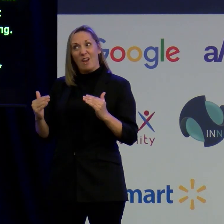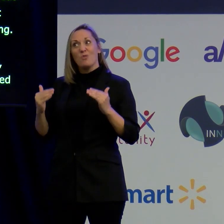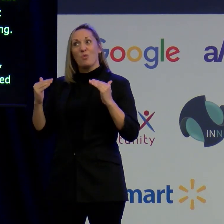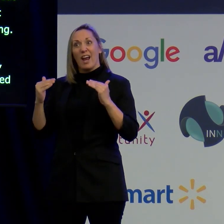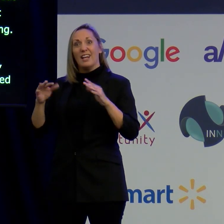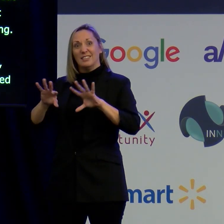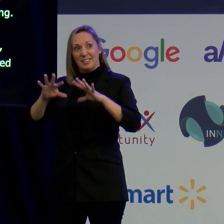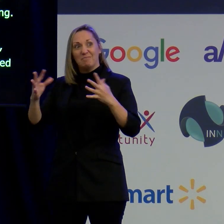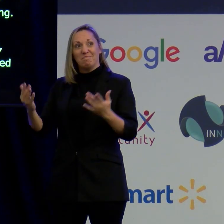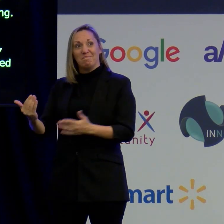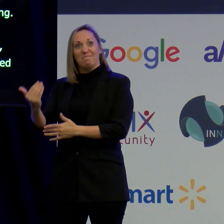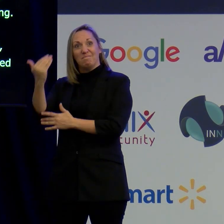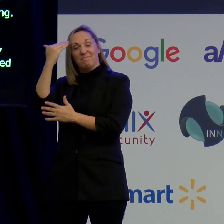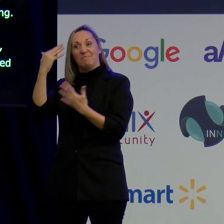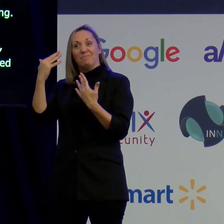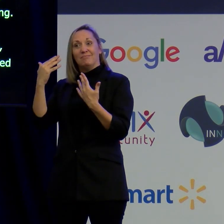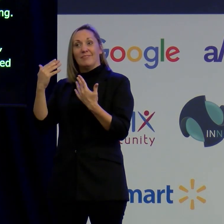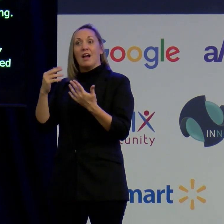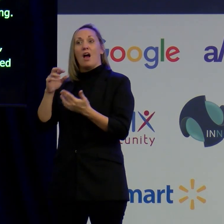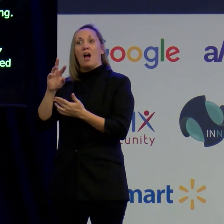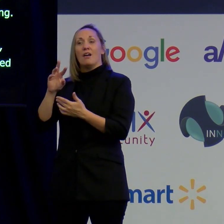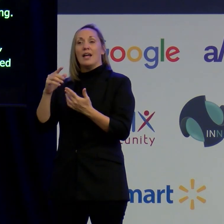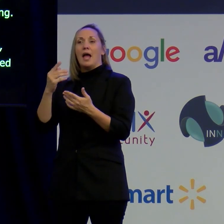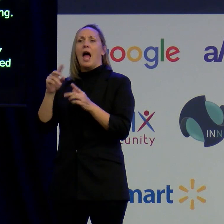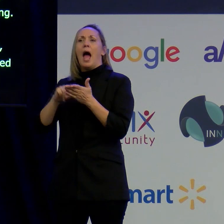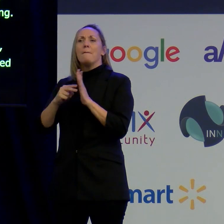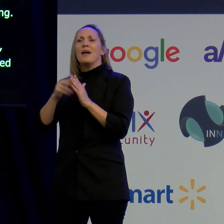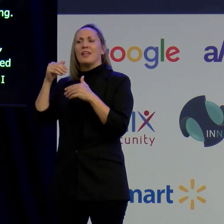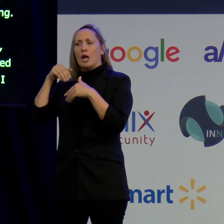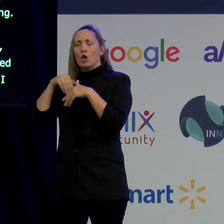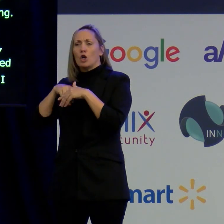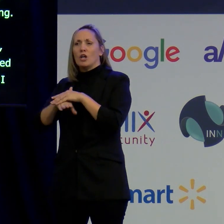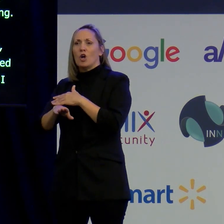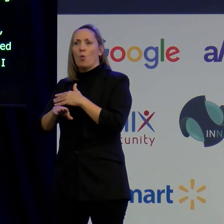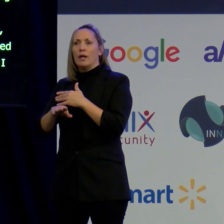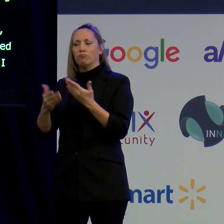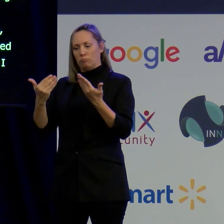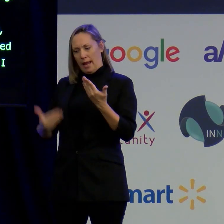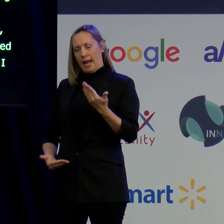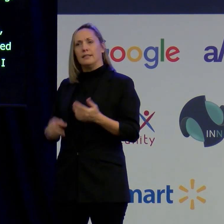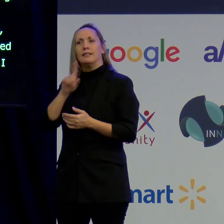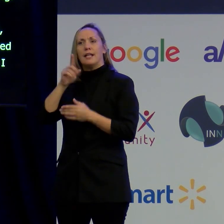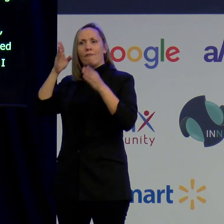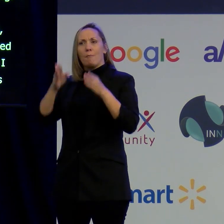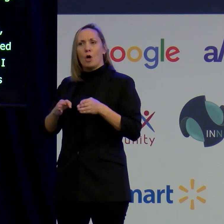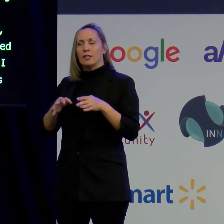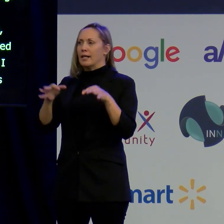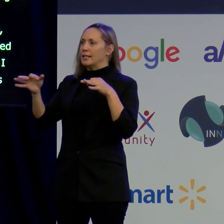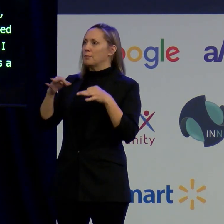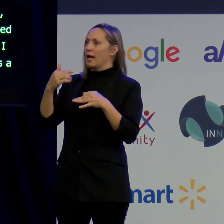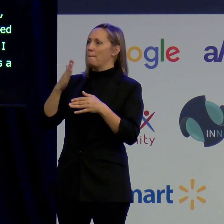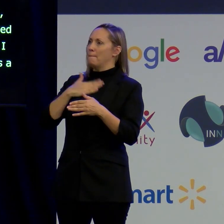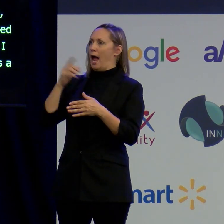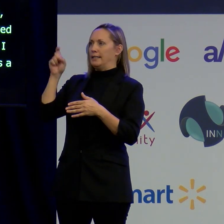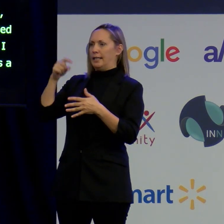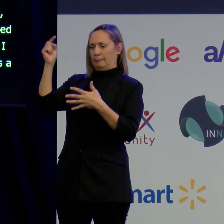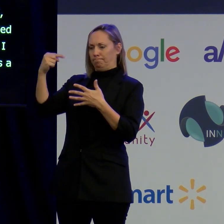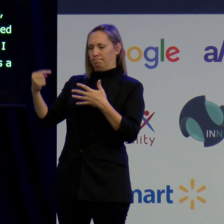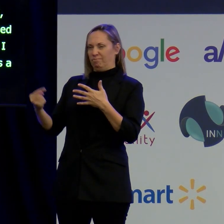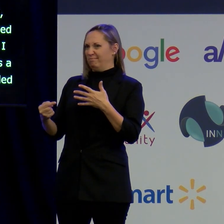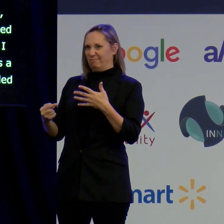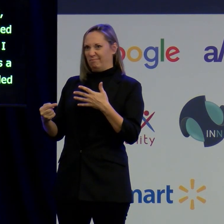wealth. It meant that I wasn't having to walk in the room as a deaf person and explain what I needed.